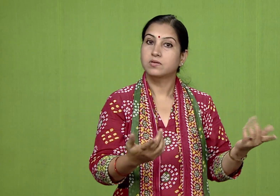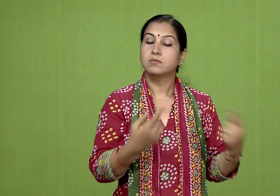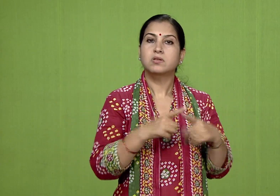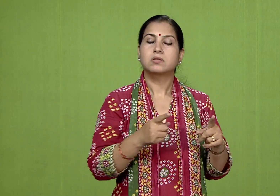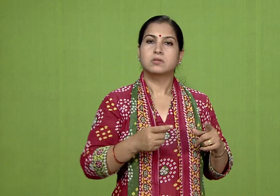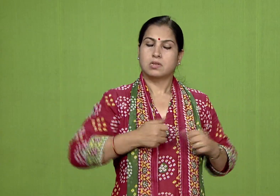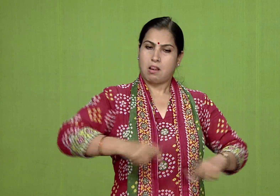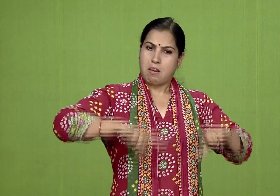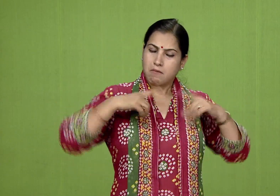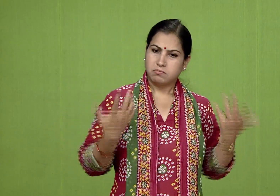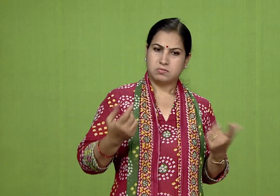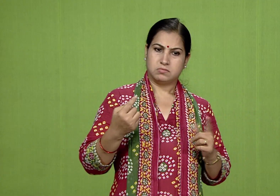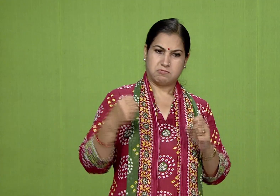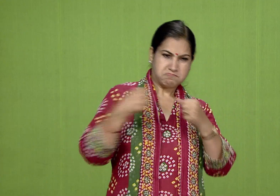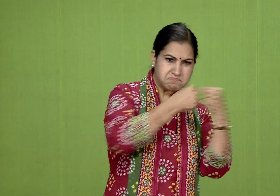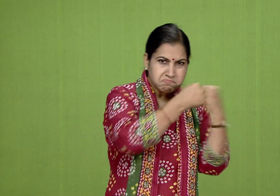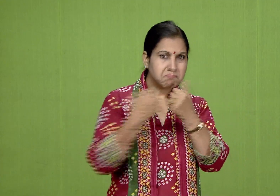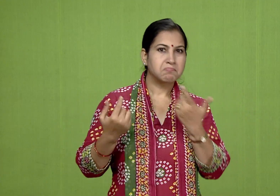Instead of ruining their life with fights,